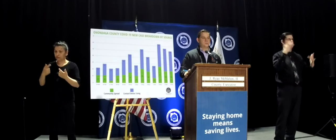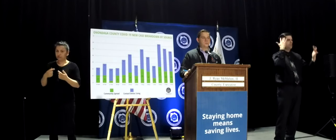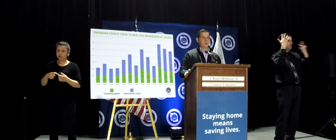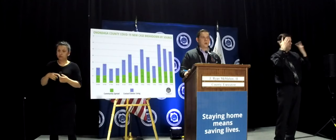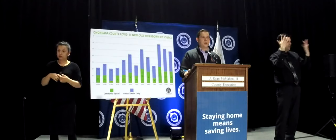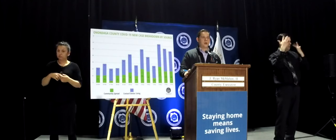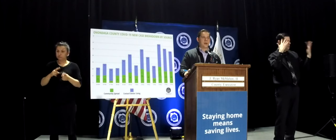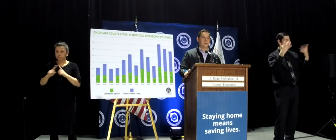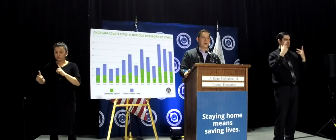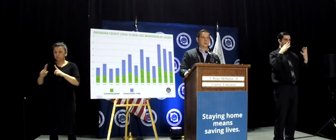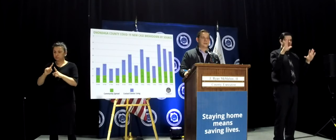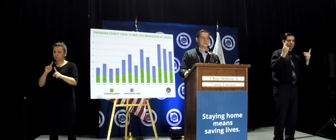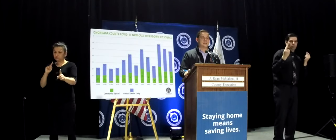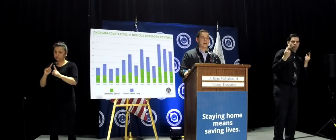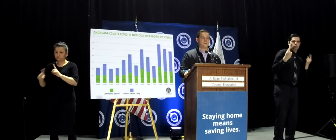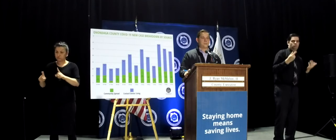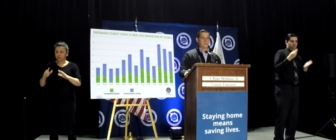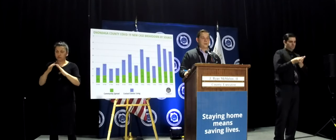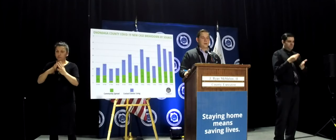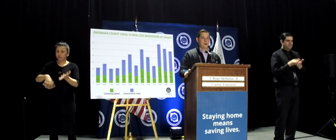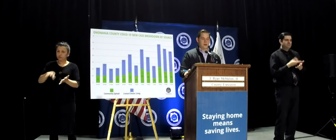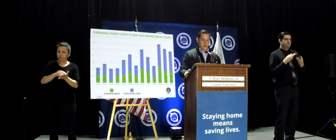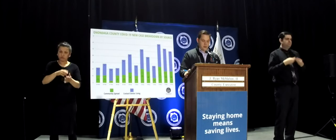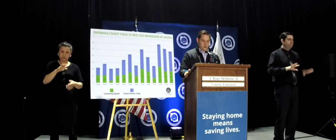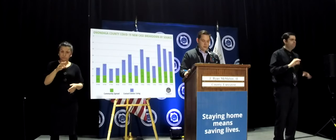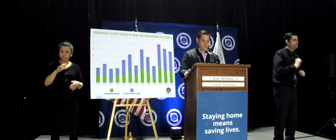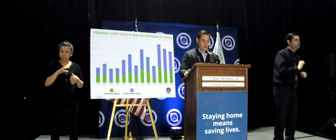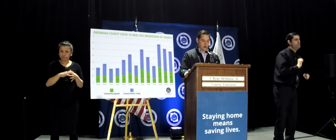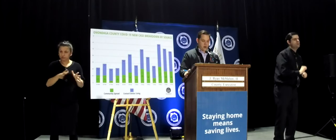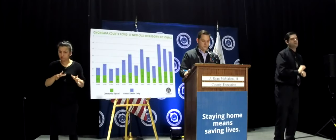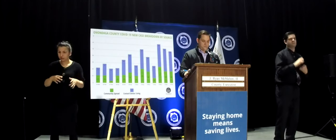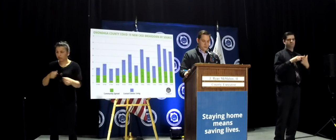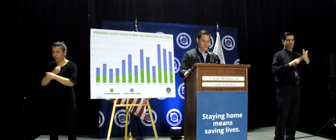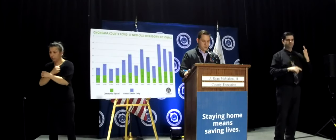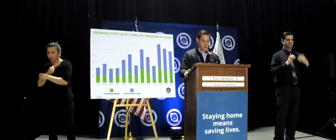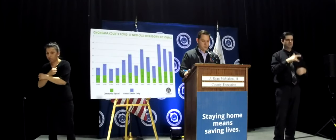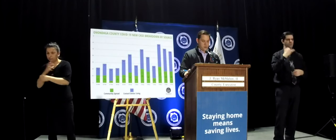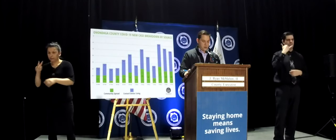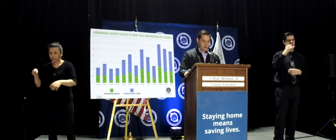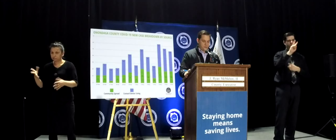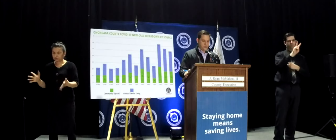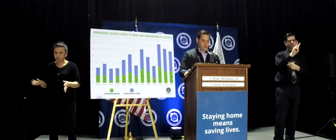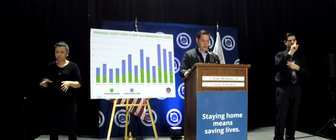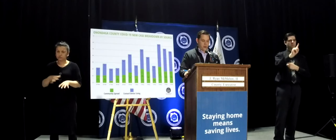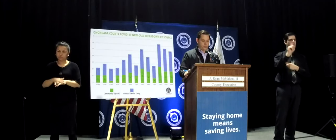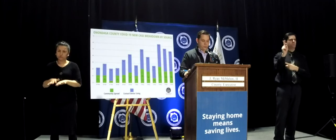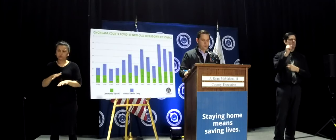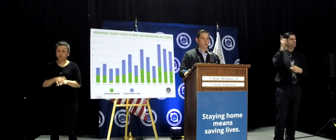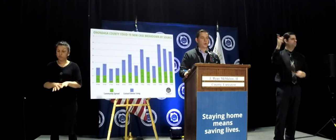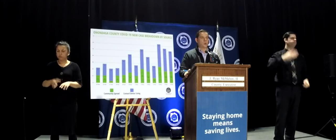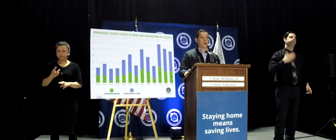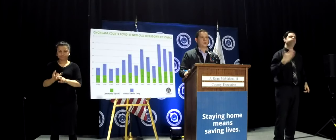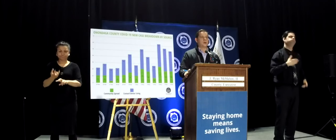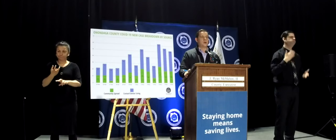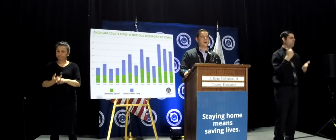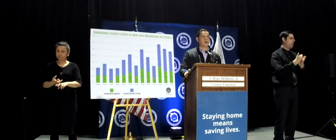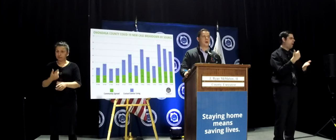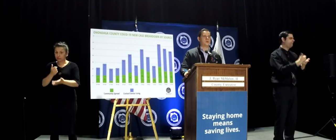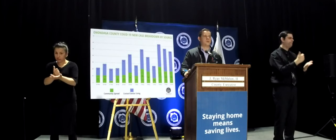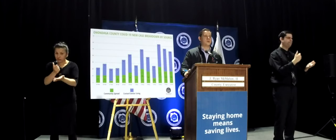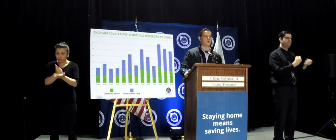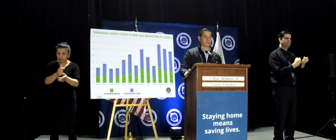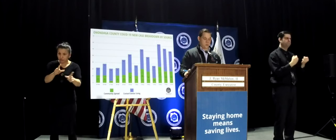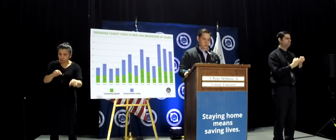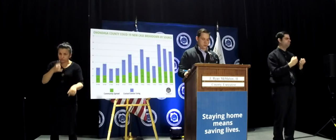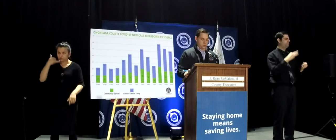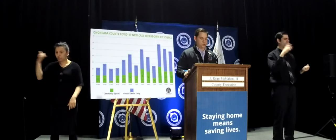love and not been able to see them. It's very hard. And so if you need help, 211